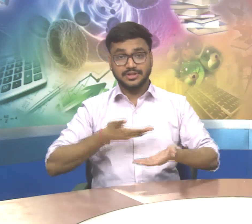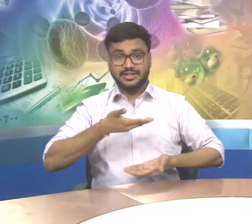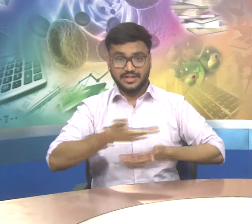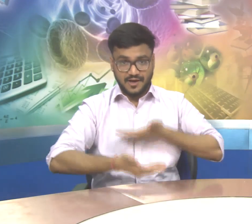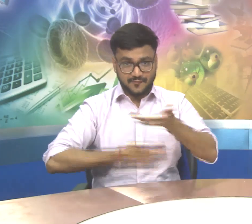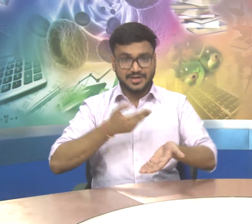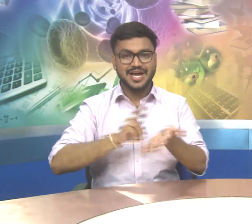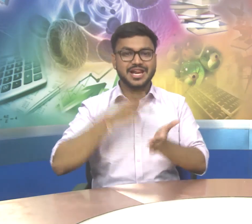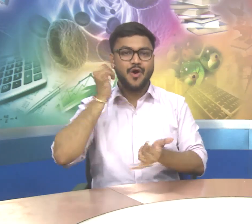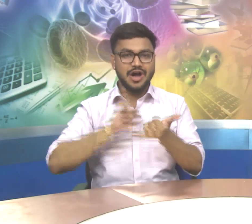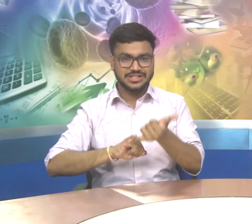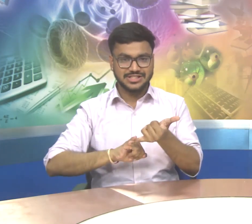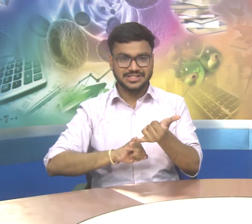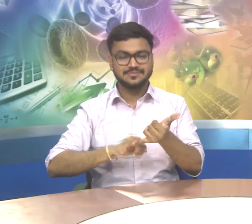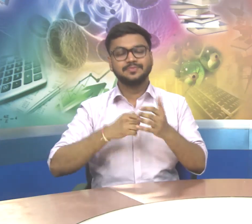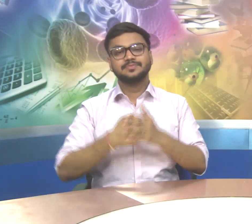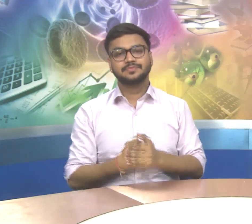Welcome to NIOS live classes.